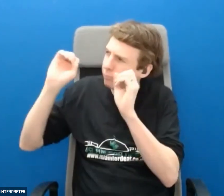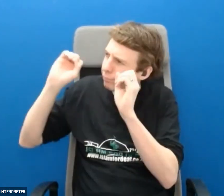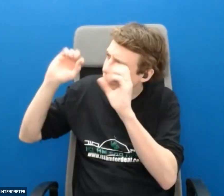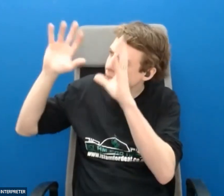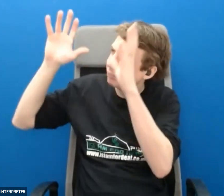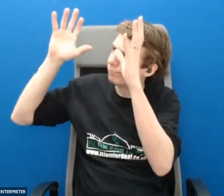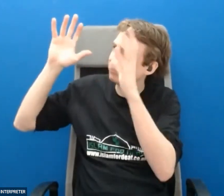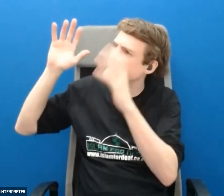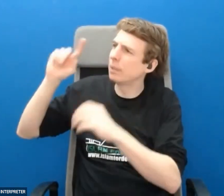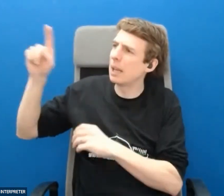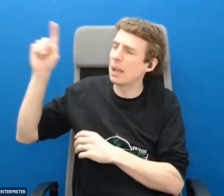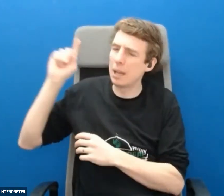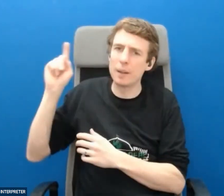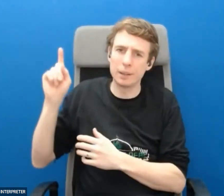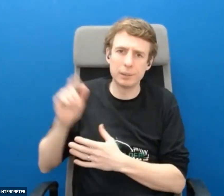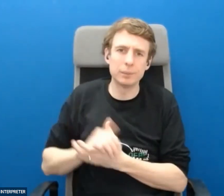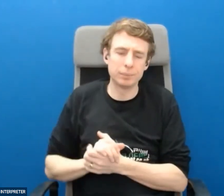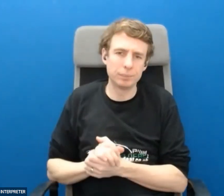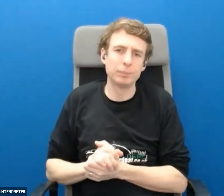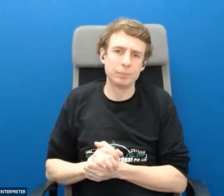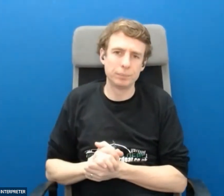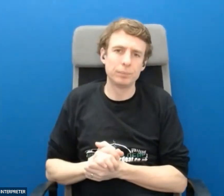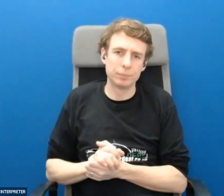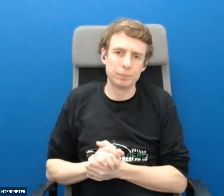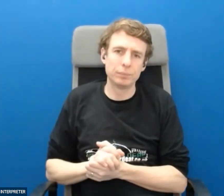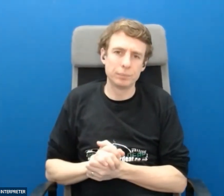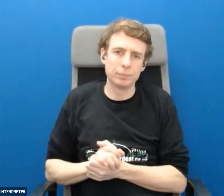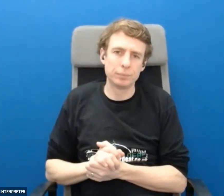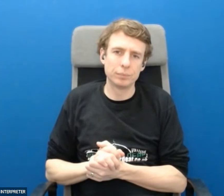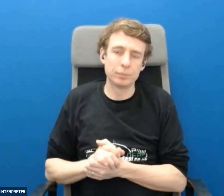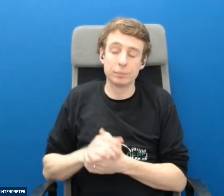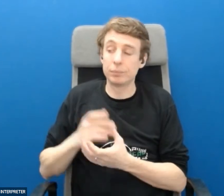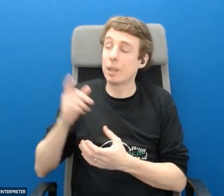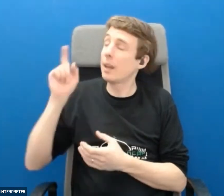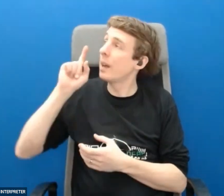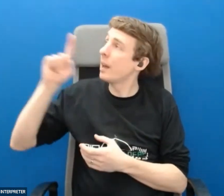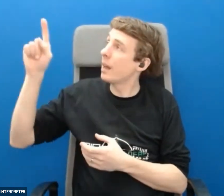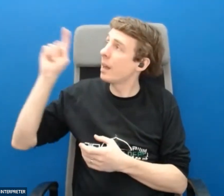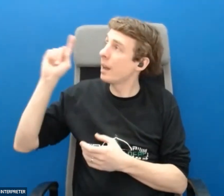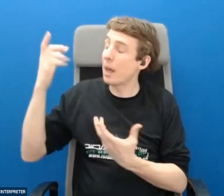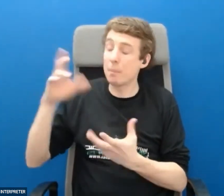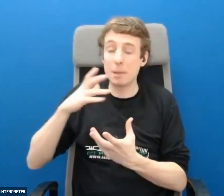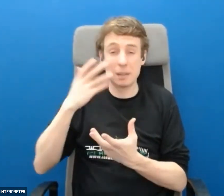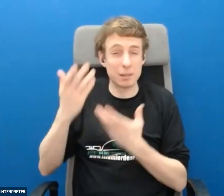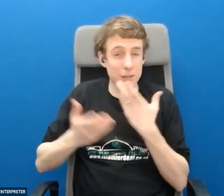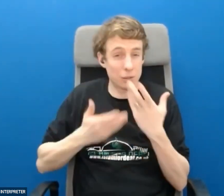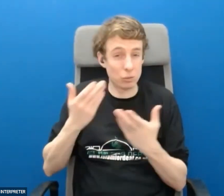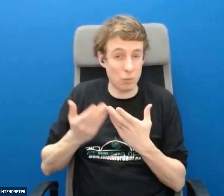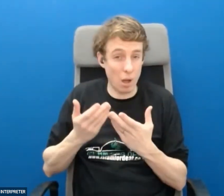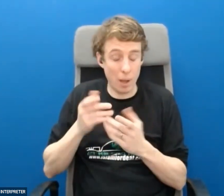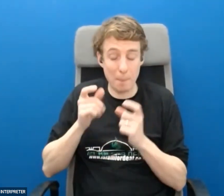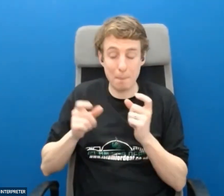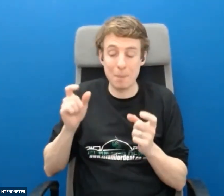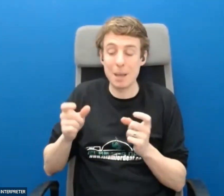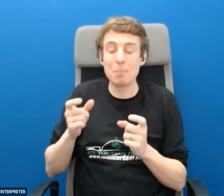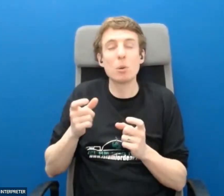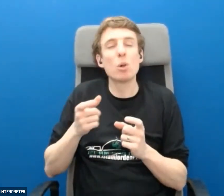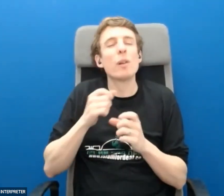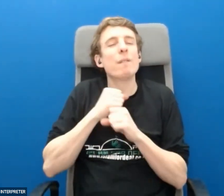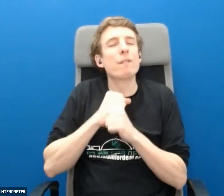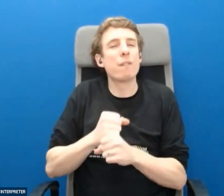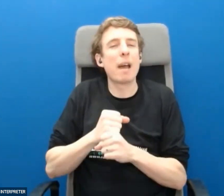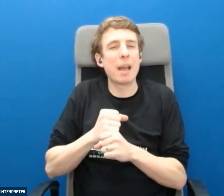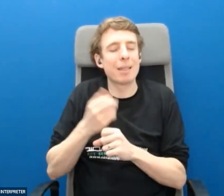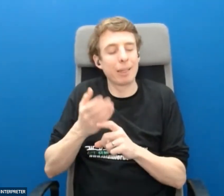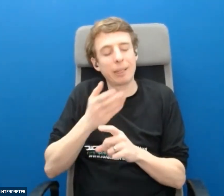And Allah the Most High describes the people of faith who came before in the chapter of the prophets. Indeed, they used to